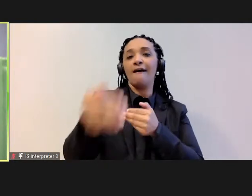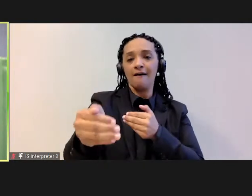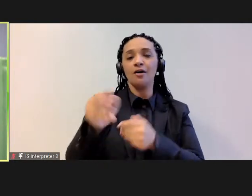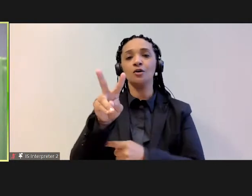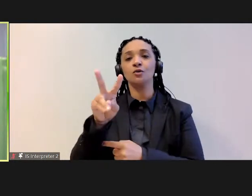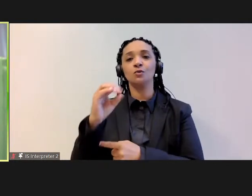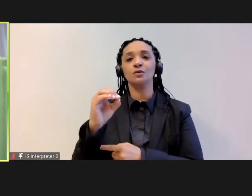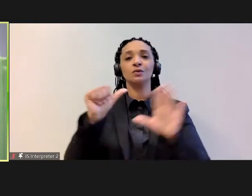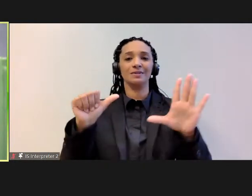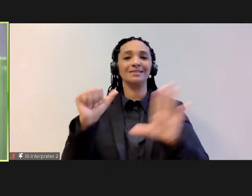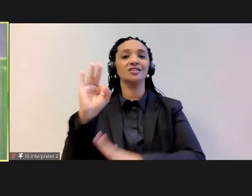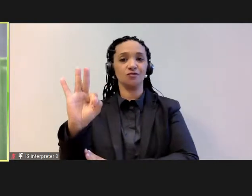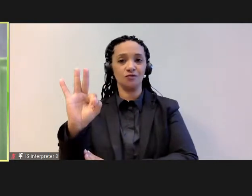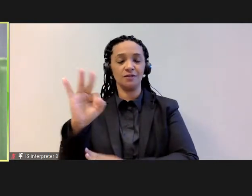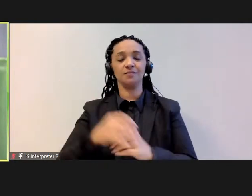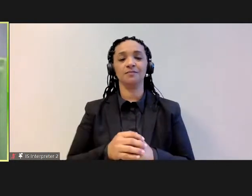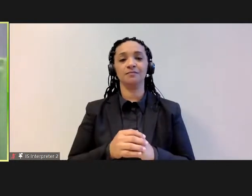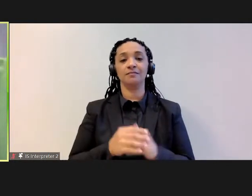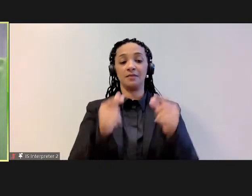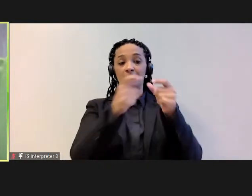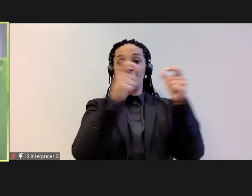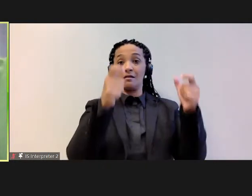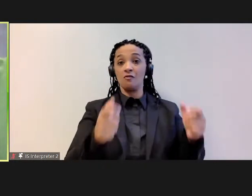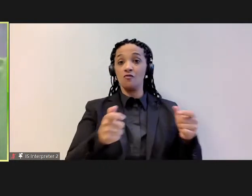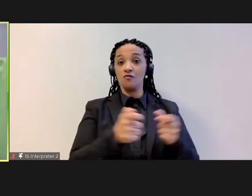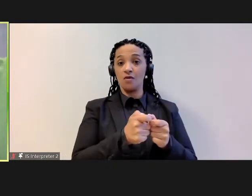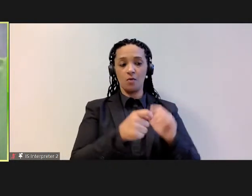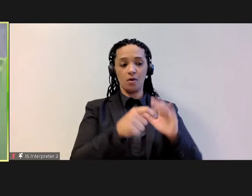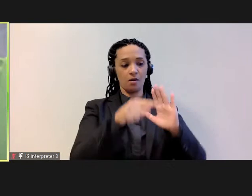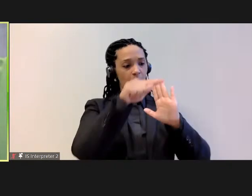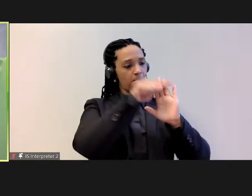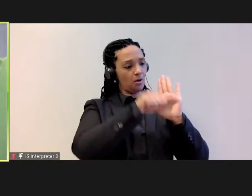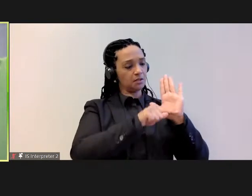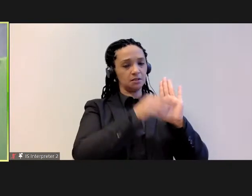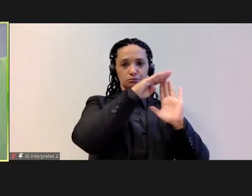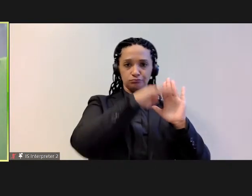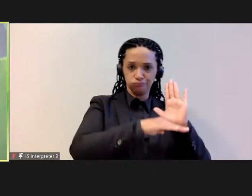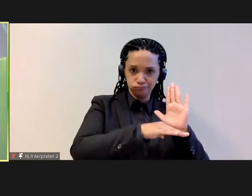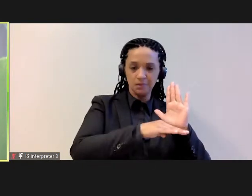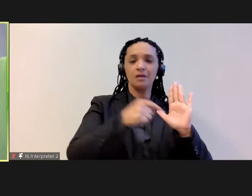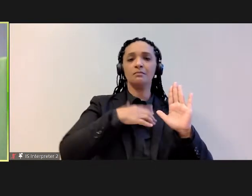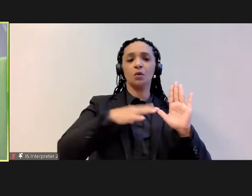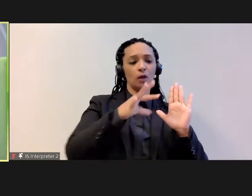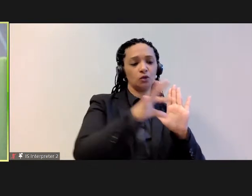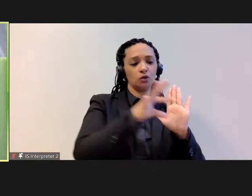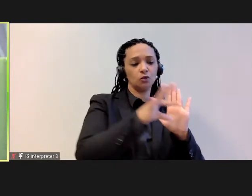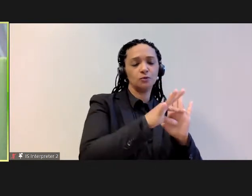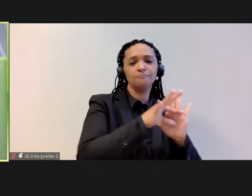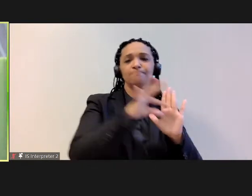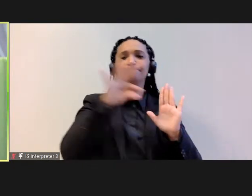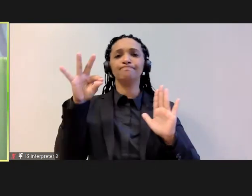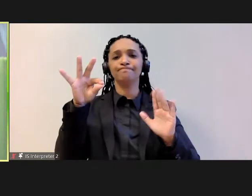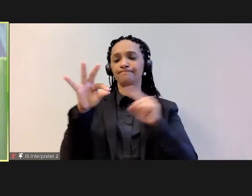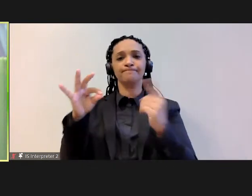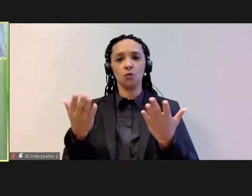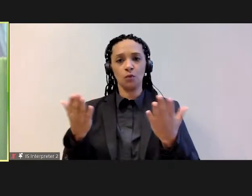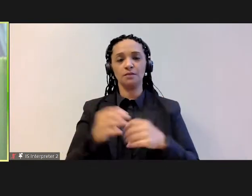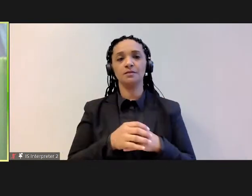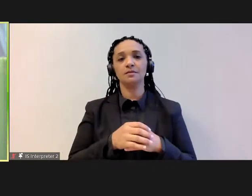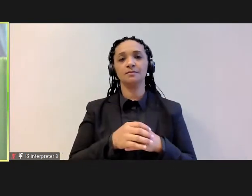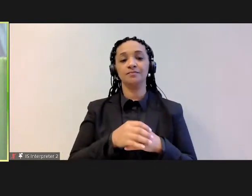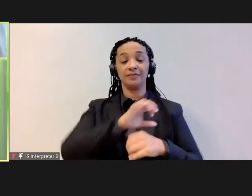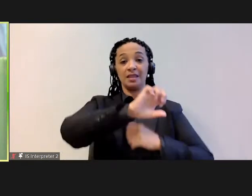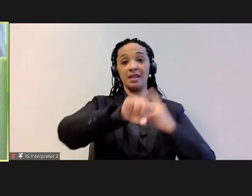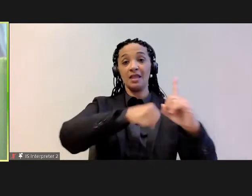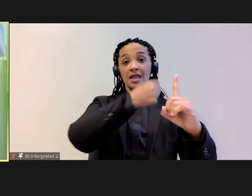framework, the first lesson that I would like to highlight to this forum is that domestication of